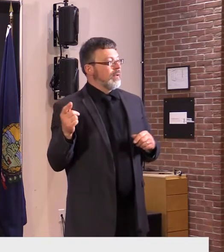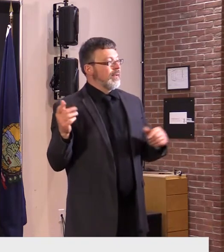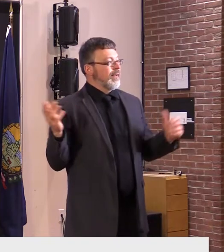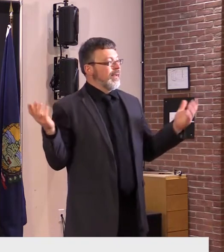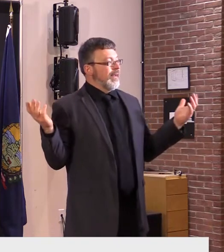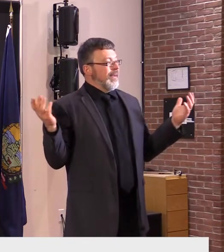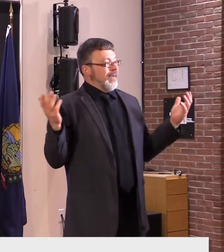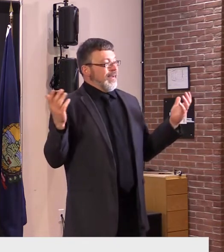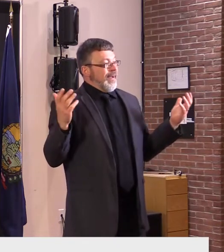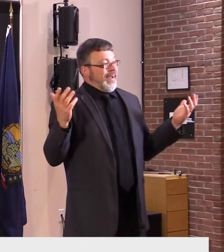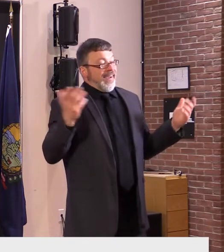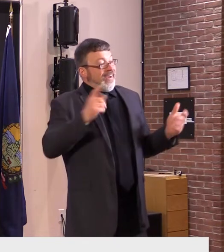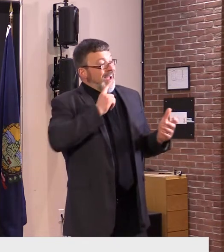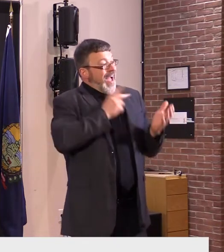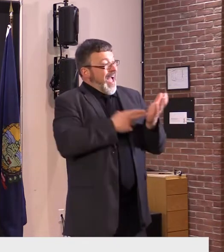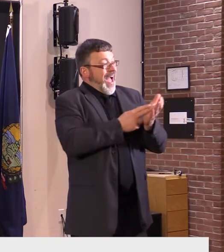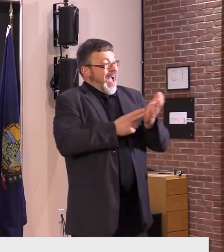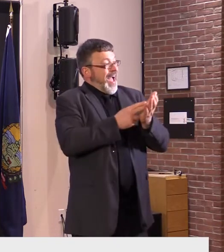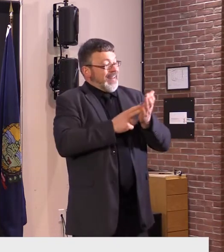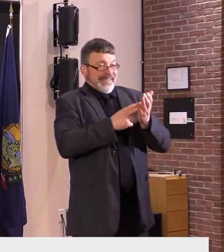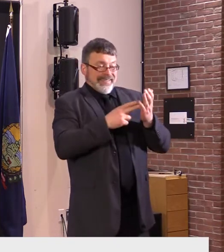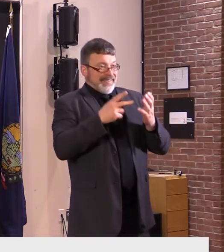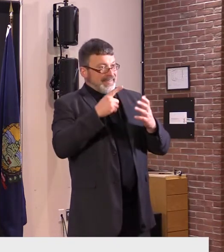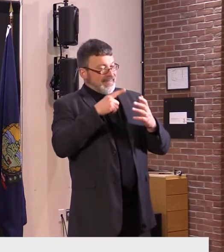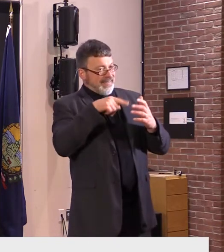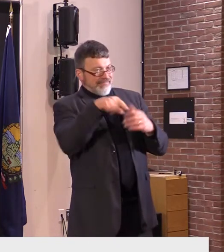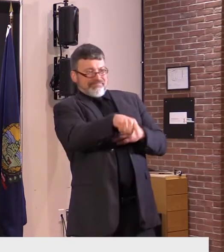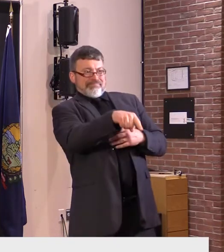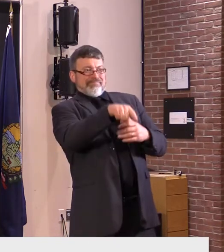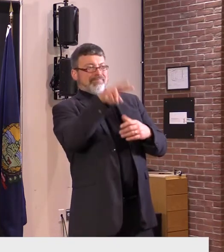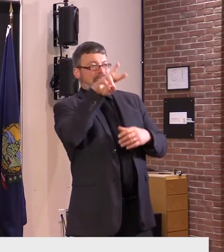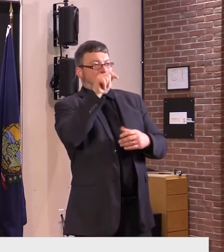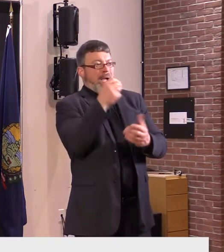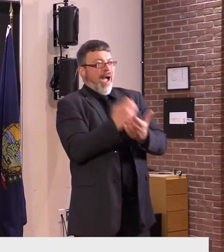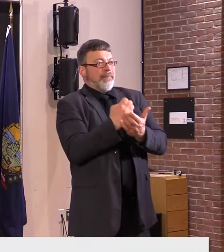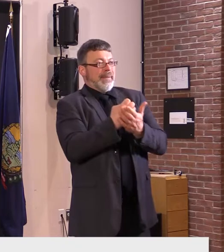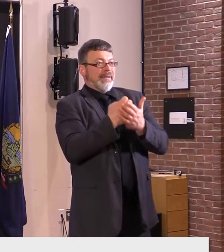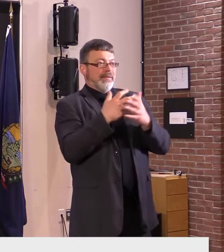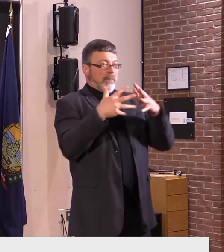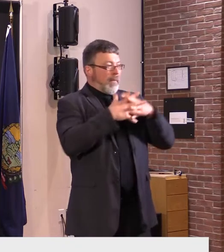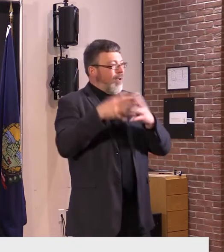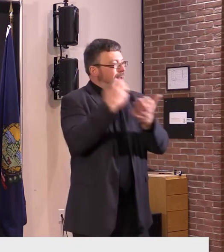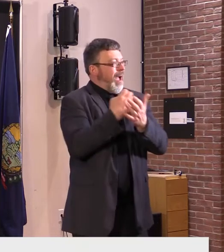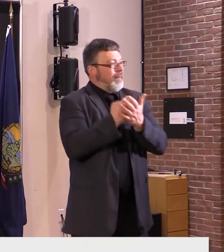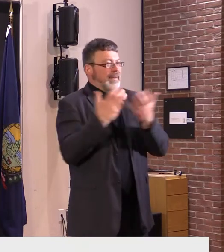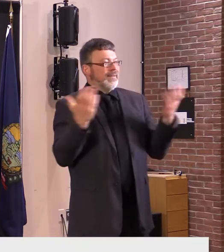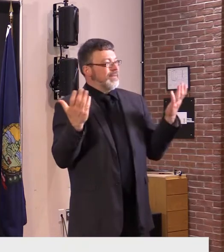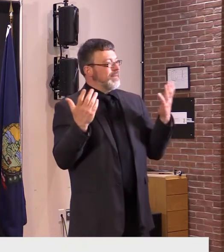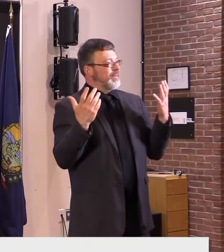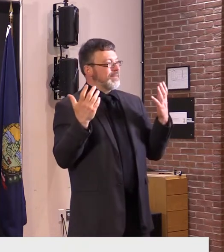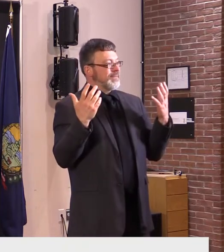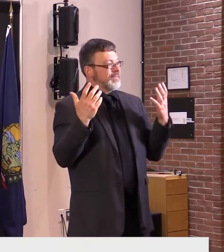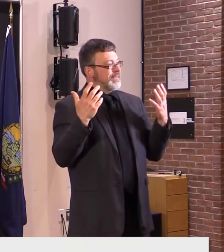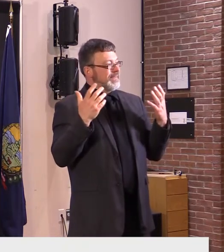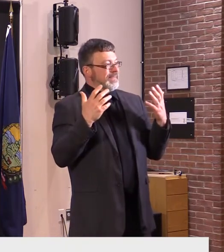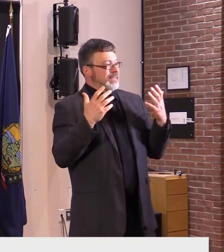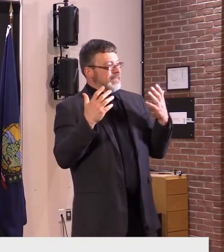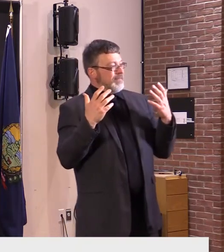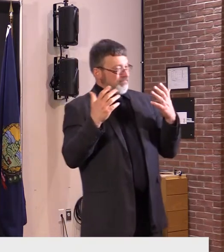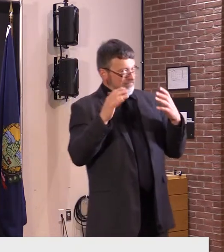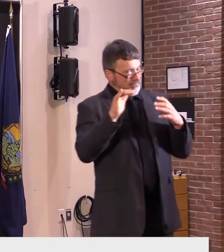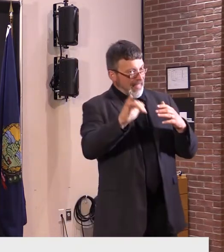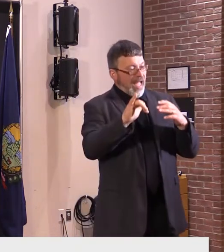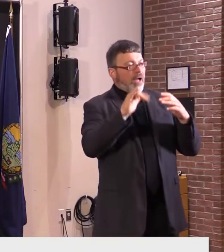the economy, make Vermont more affordable, more tax relief. I mean, they're all the same. We haven't accomplished all we hoped